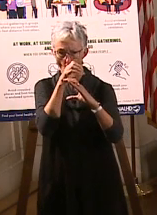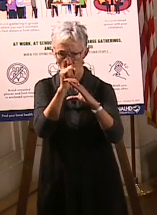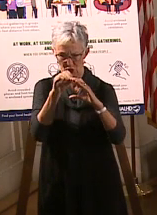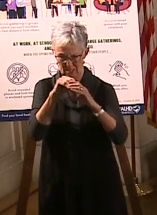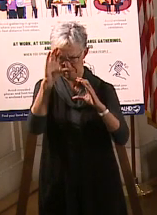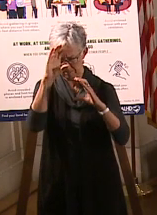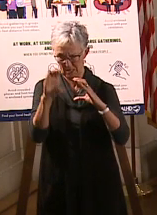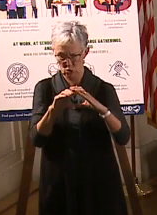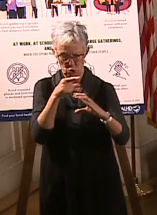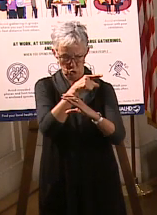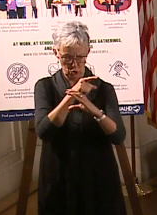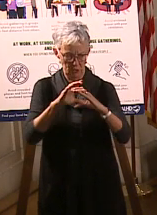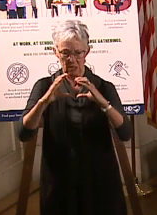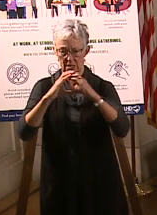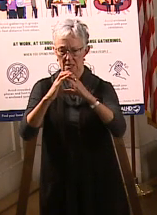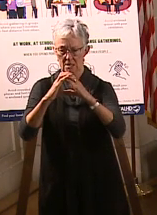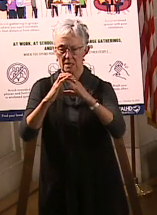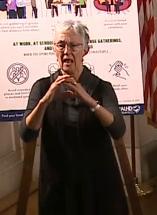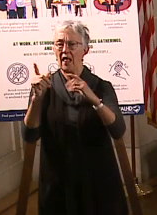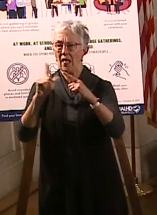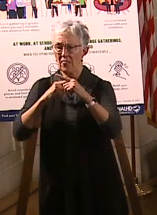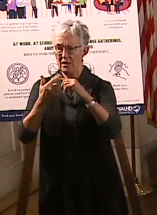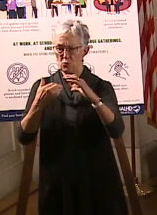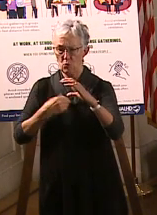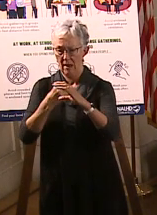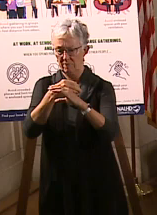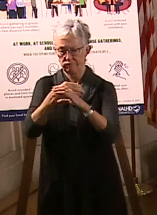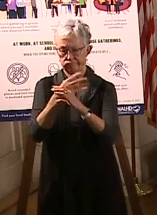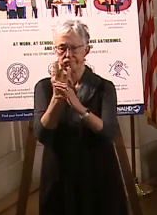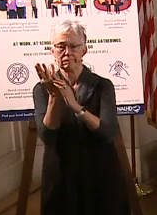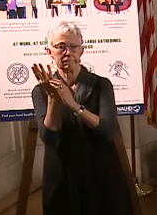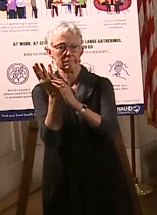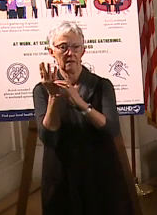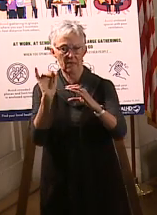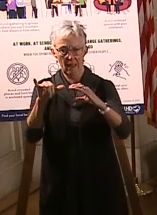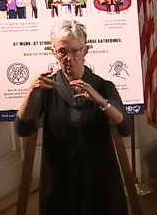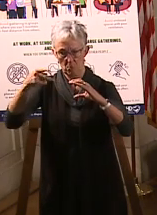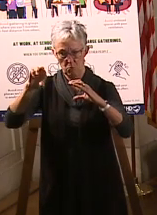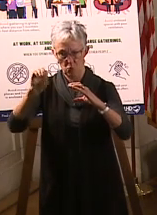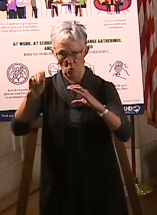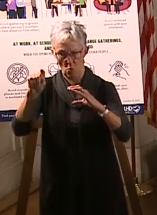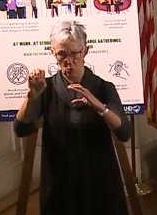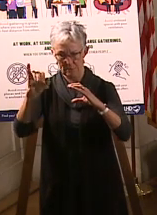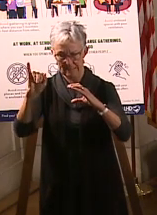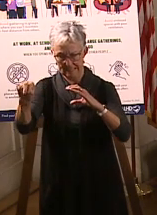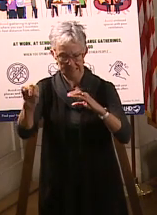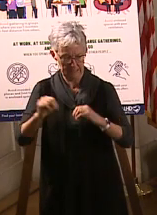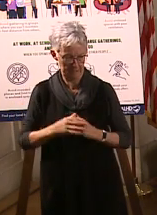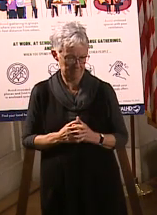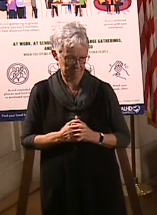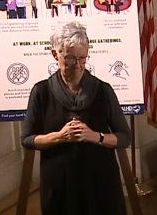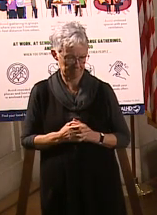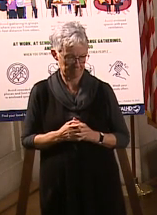this membrane are these spike proteins. We go to the next slide, Ryan.